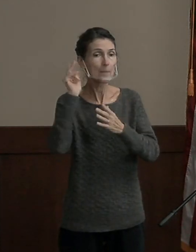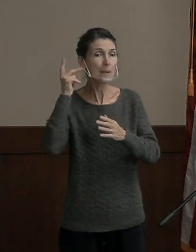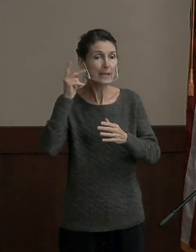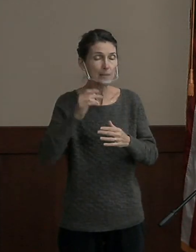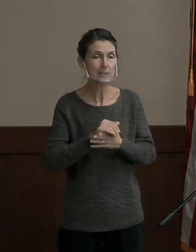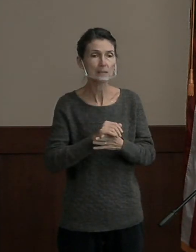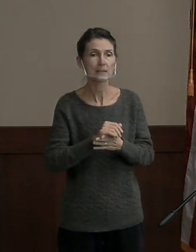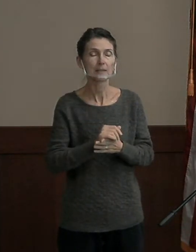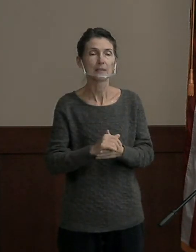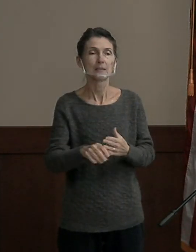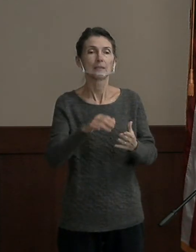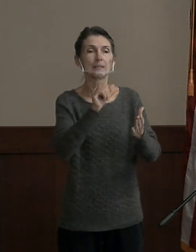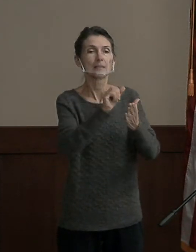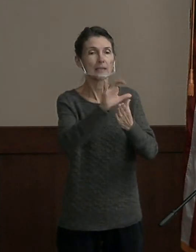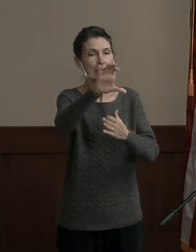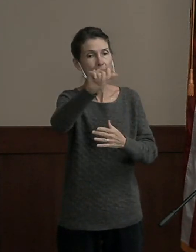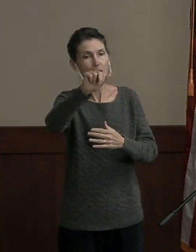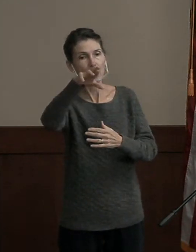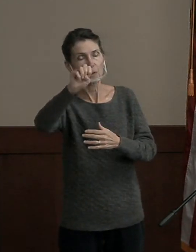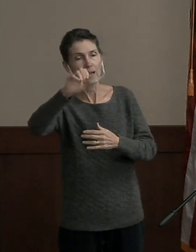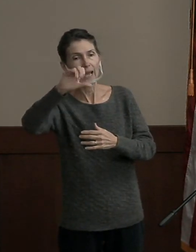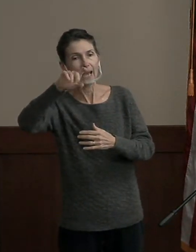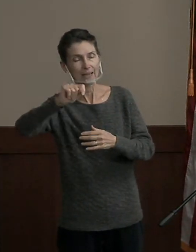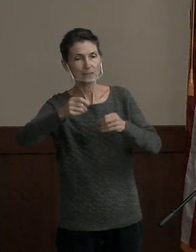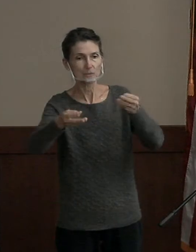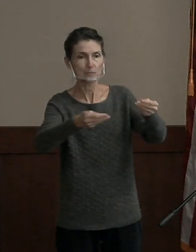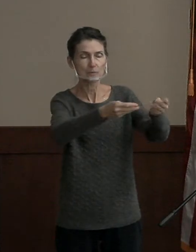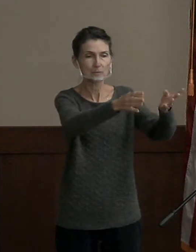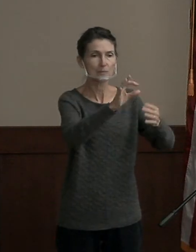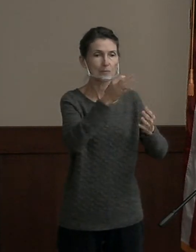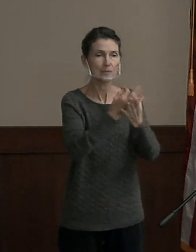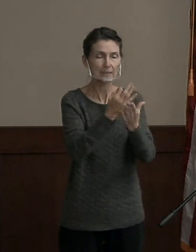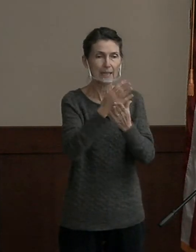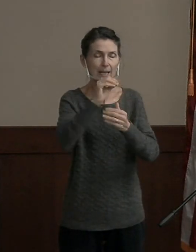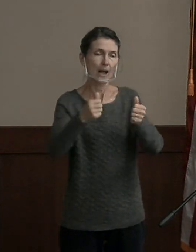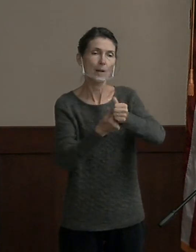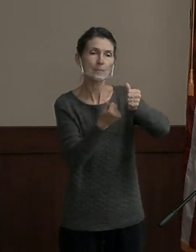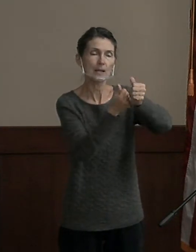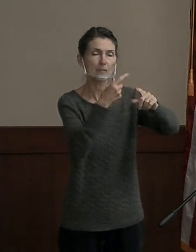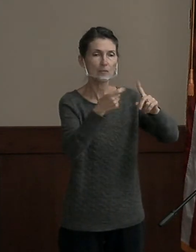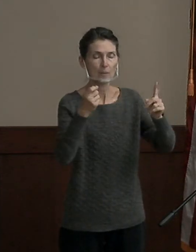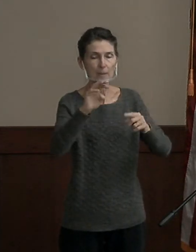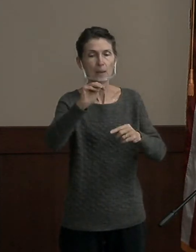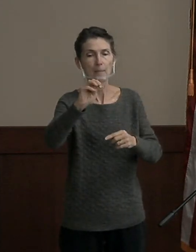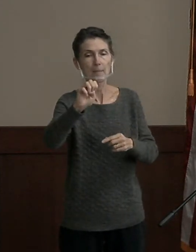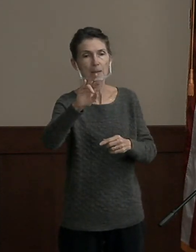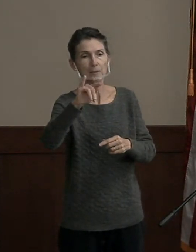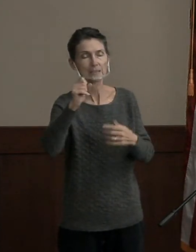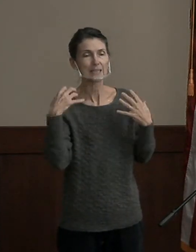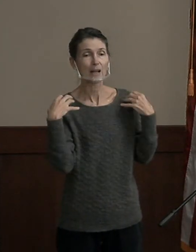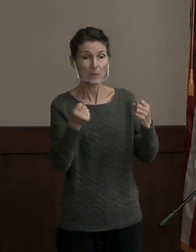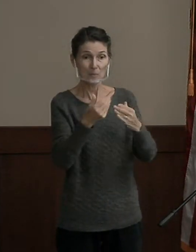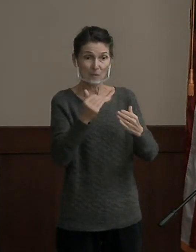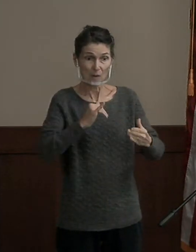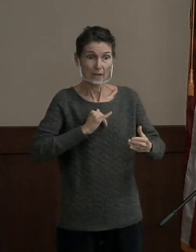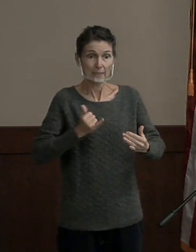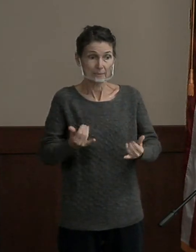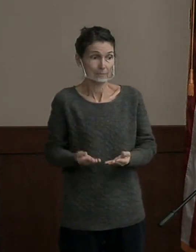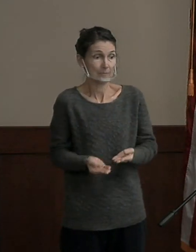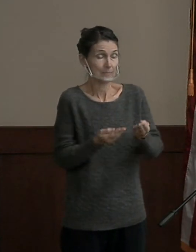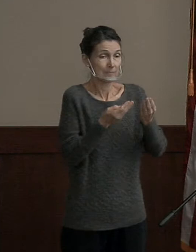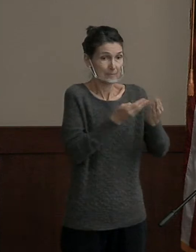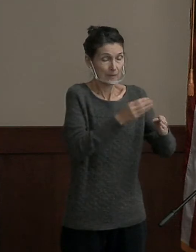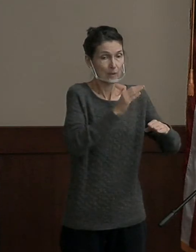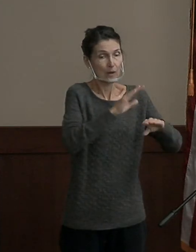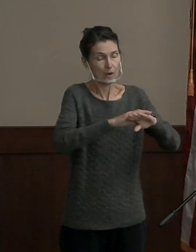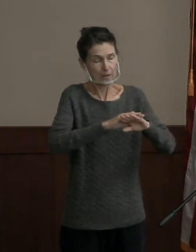CARES Act distribution funds, and an update from Meredith's Health. Before I turn it over, on behalf